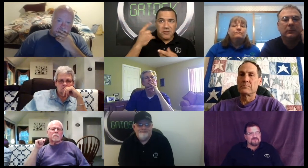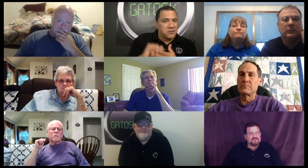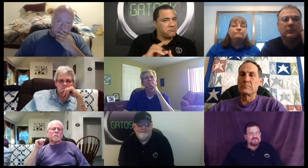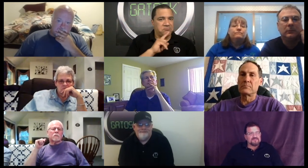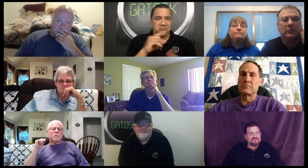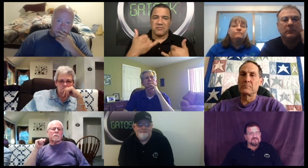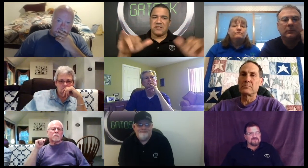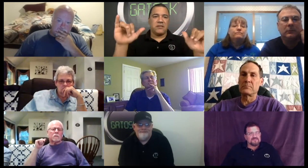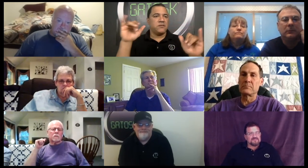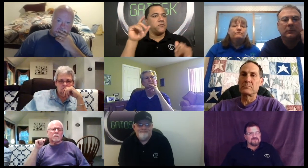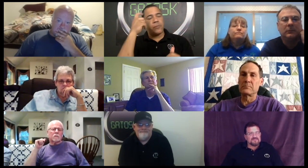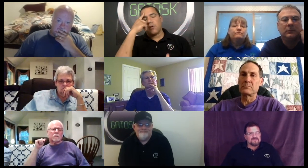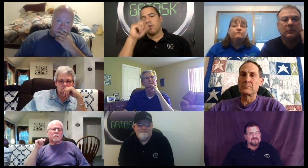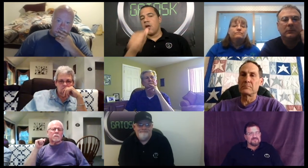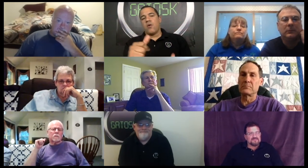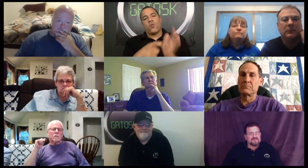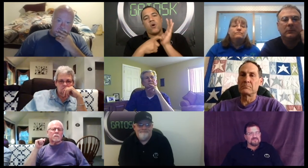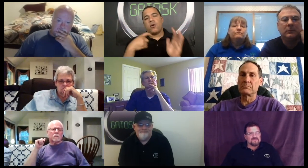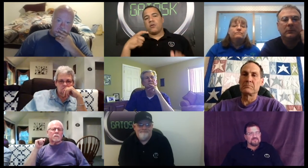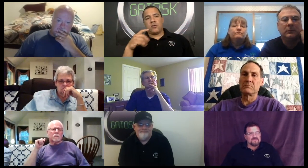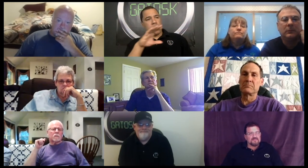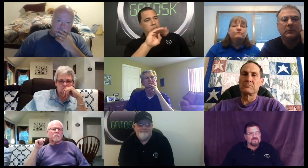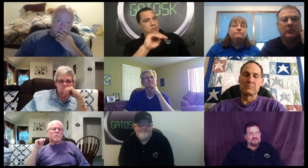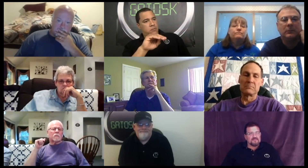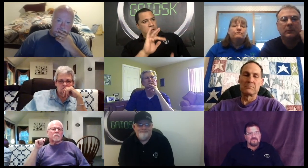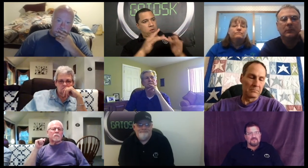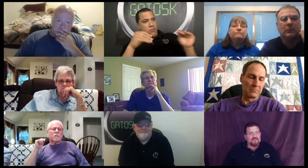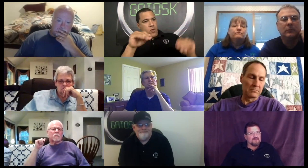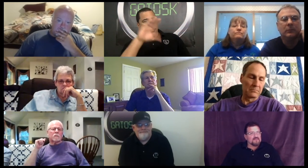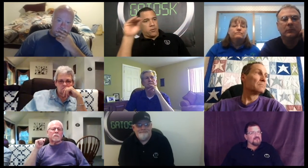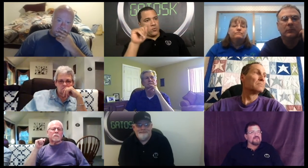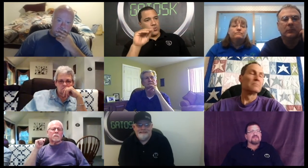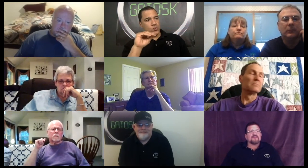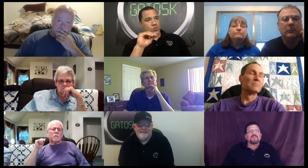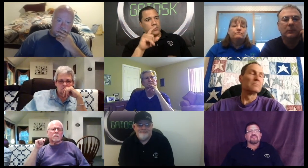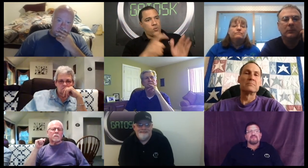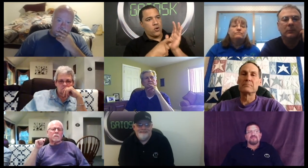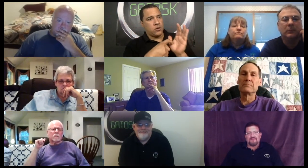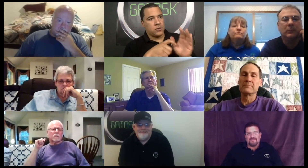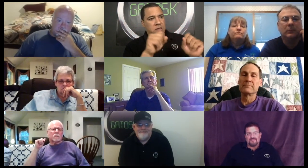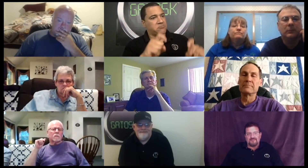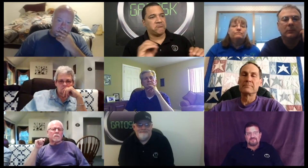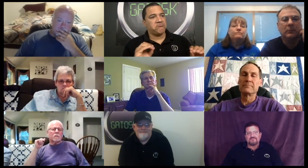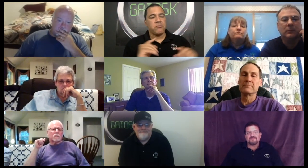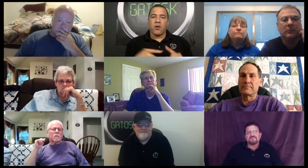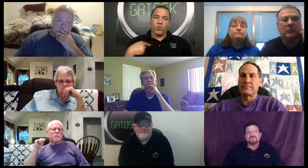in. From what I understand, the government still does not require internet marketing companies to require any